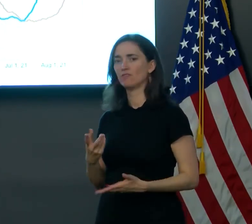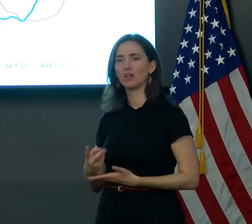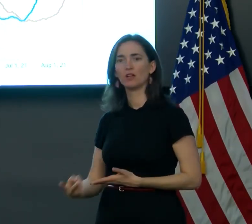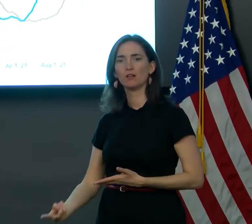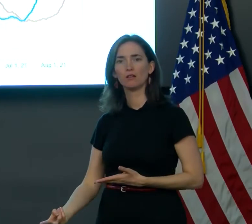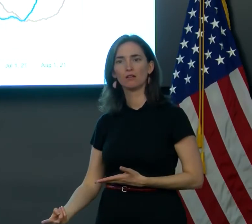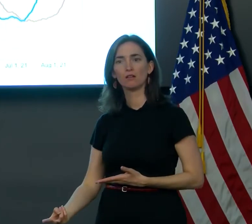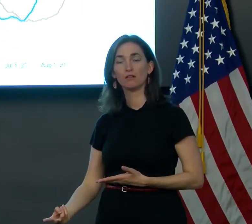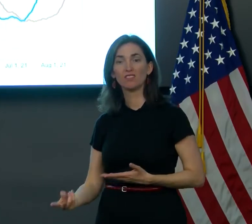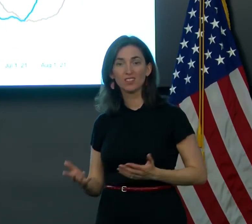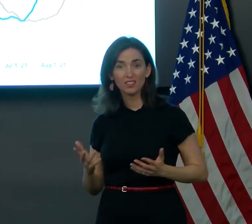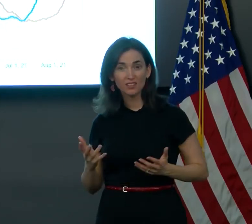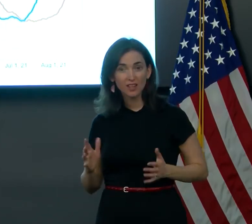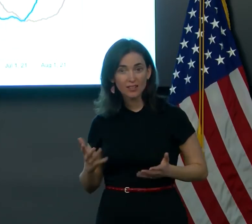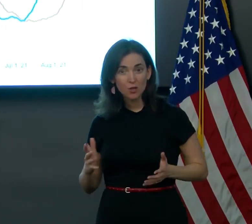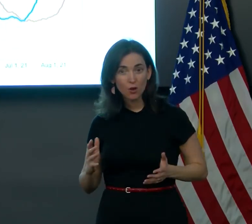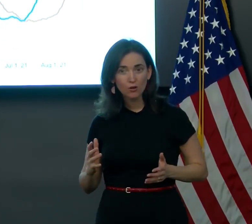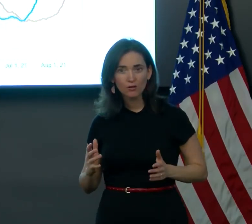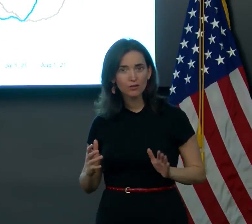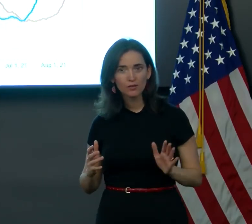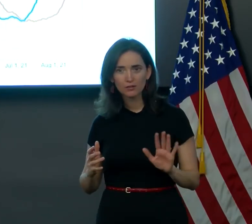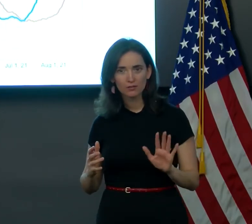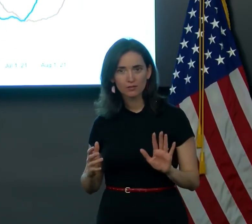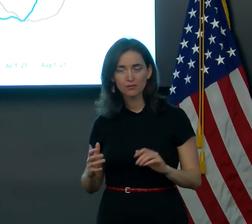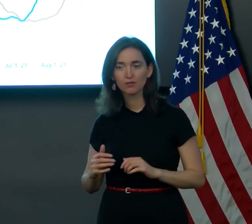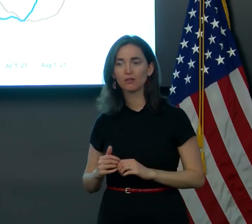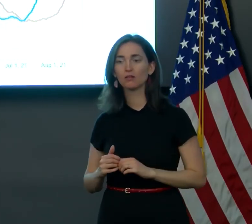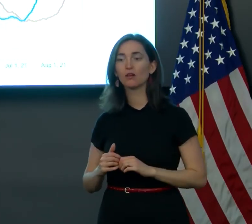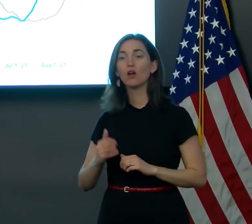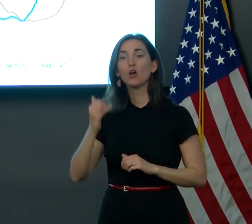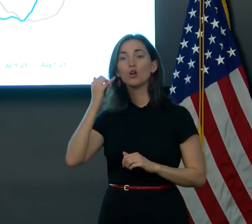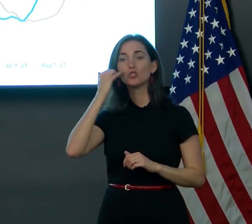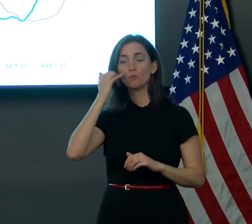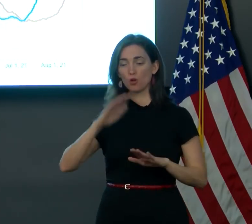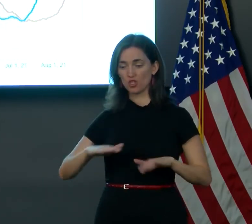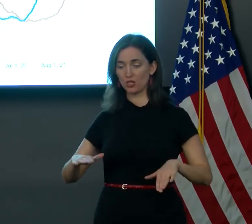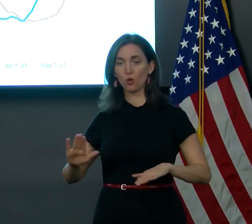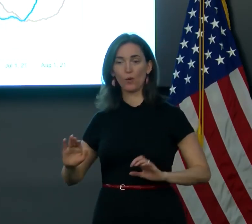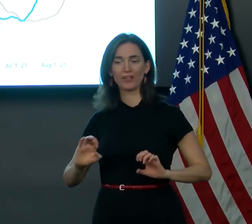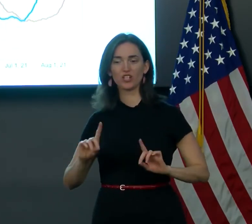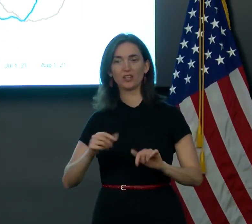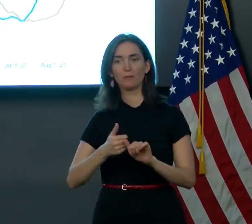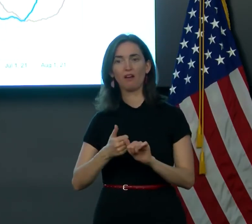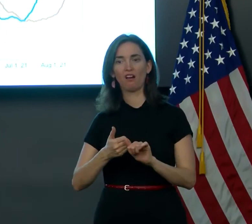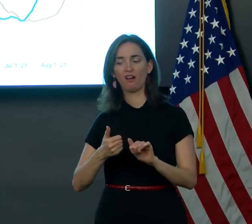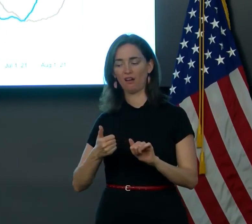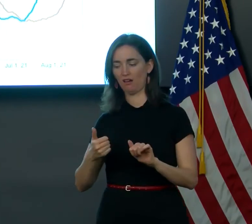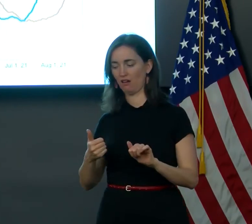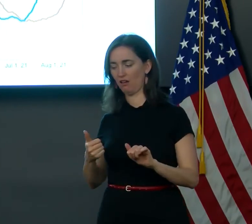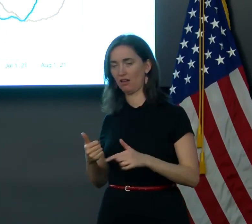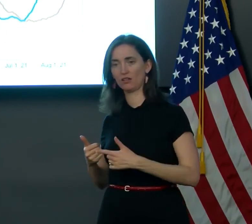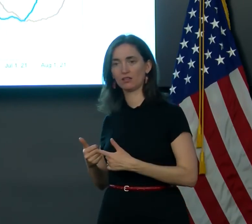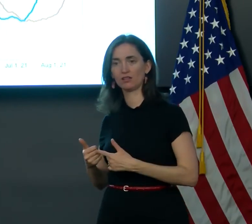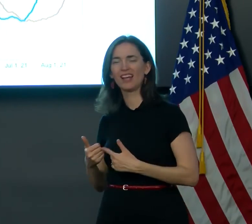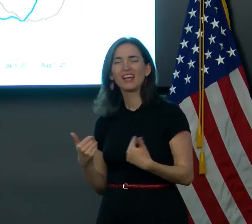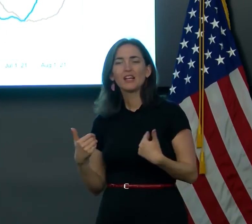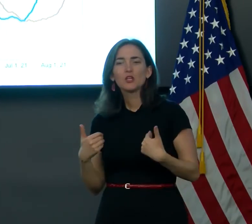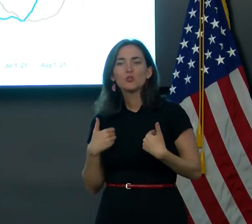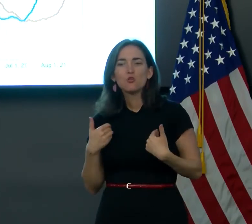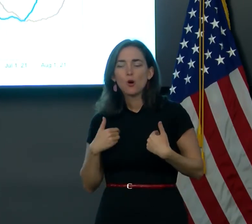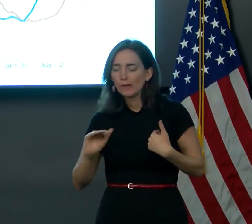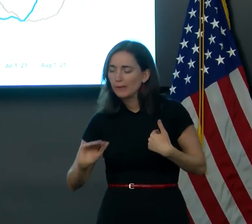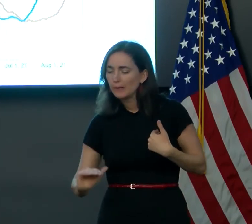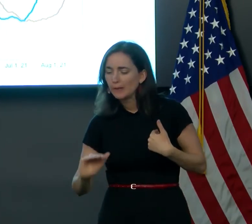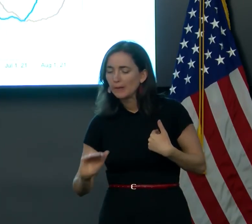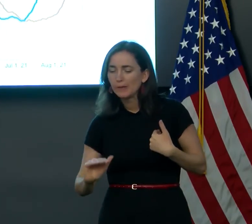But it's more than that. When our children are falling behind in their education, when our toddlers are unable